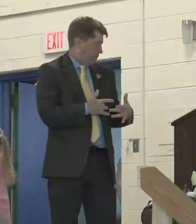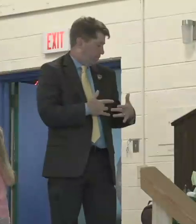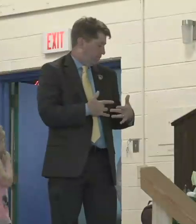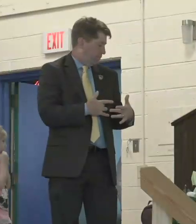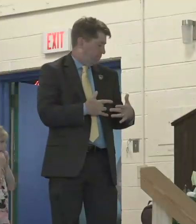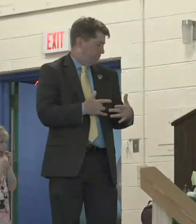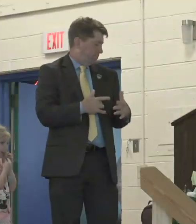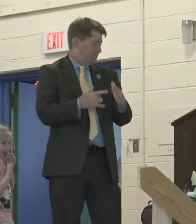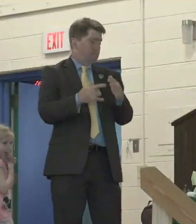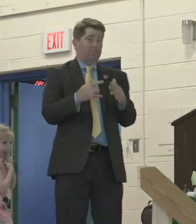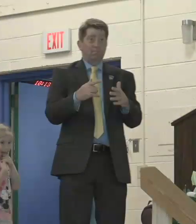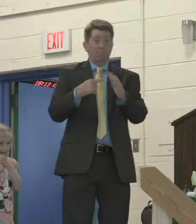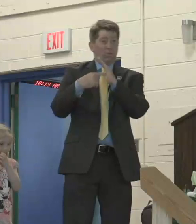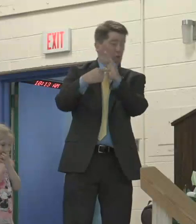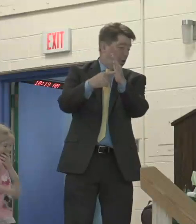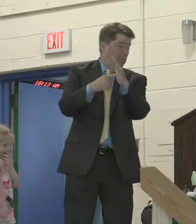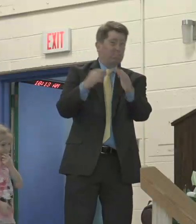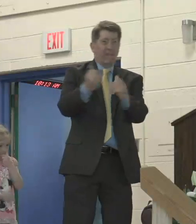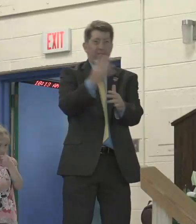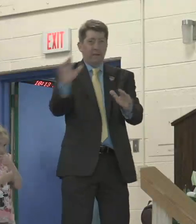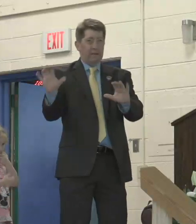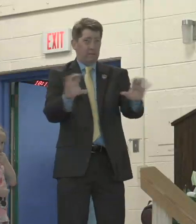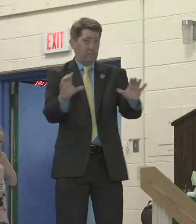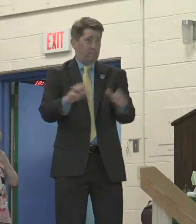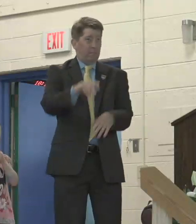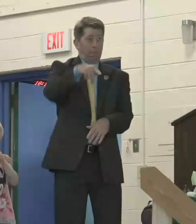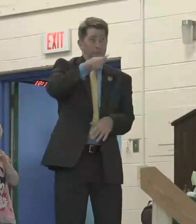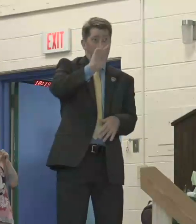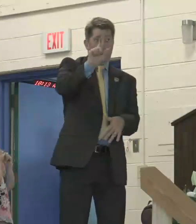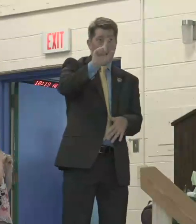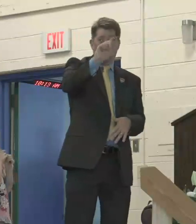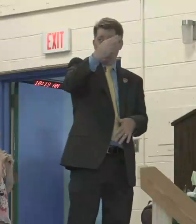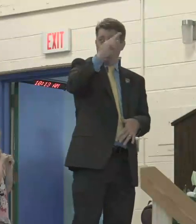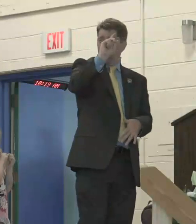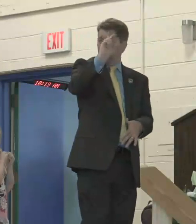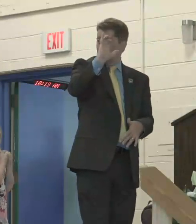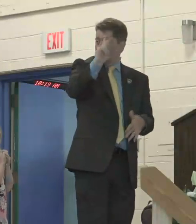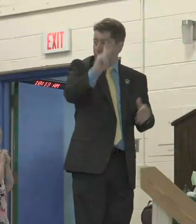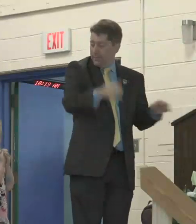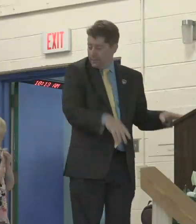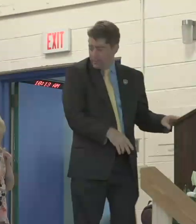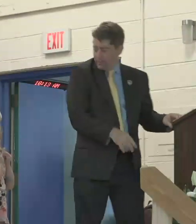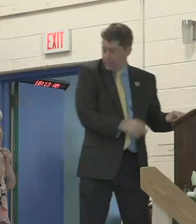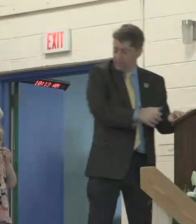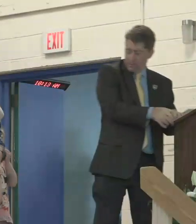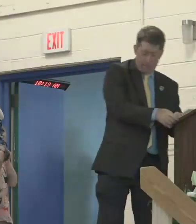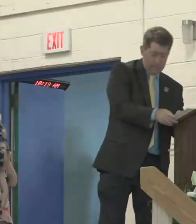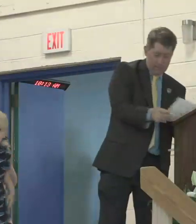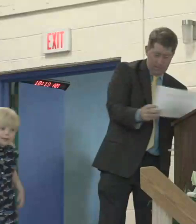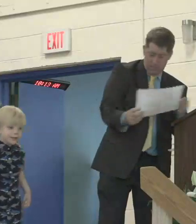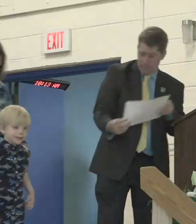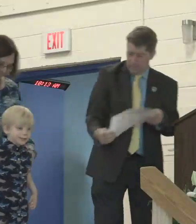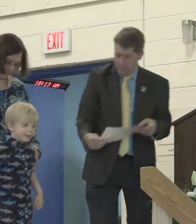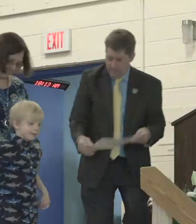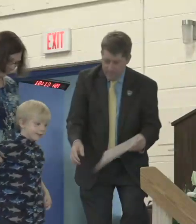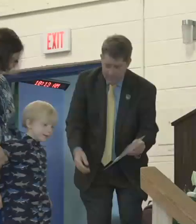for having such a big heart that is evident in all that you do. And this award goes to Paul Hudak.